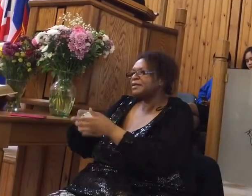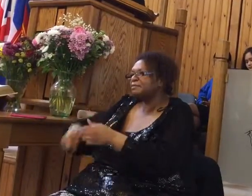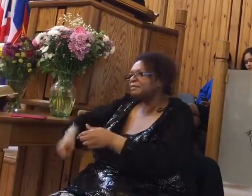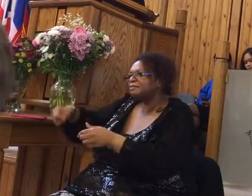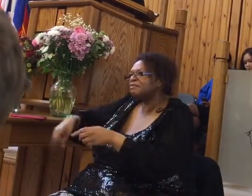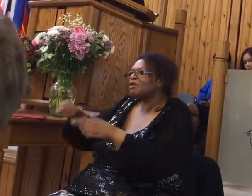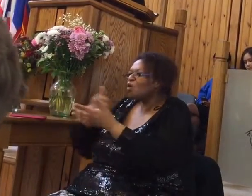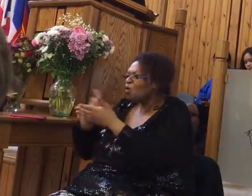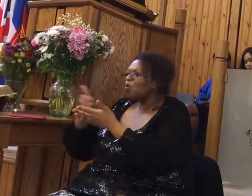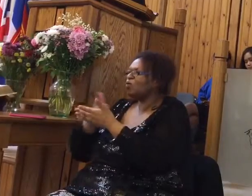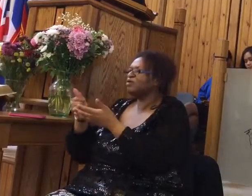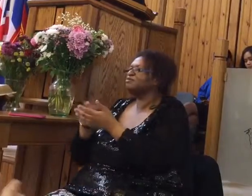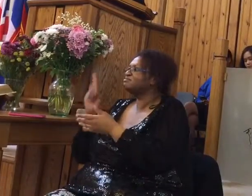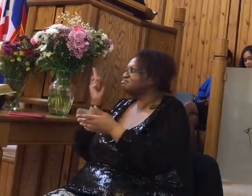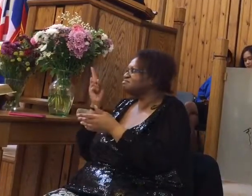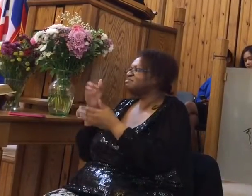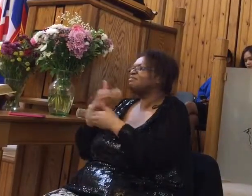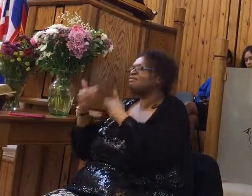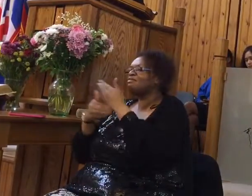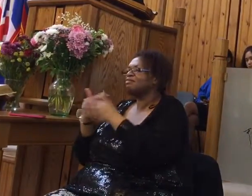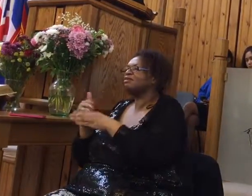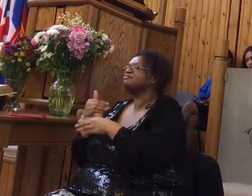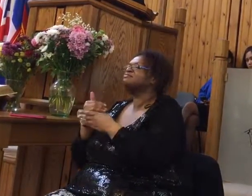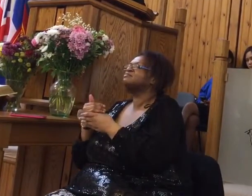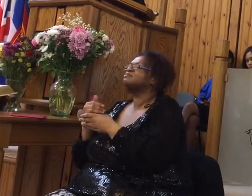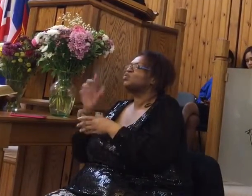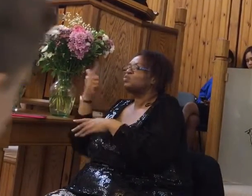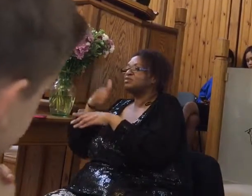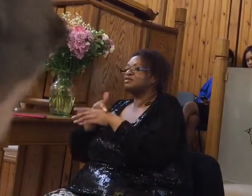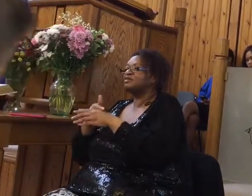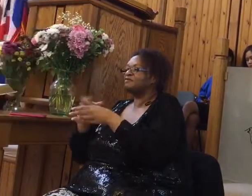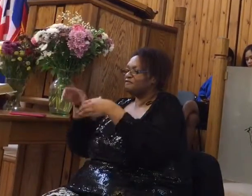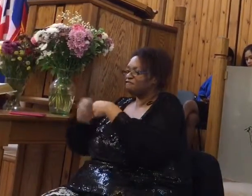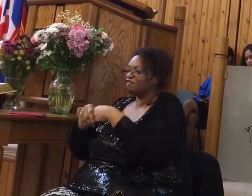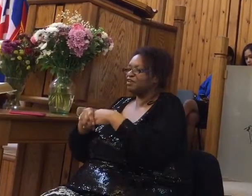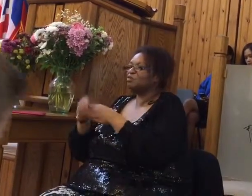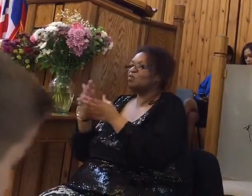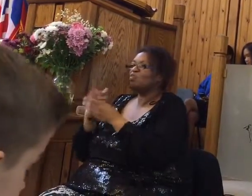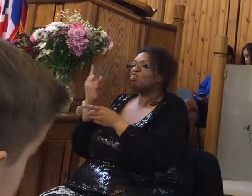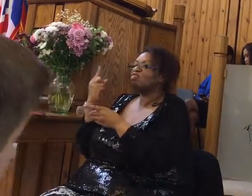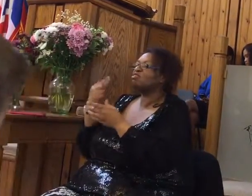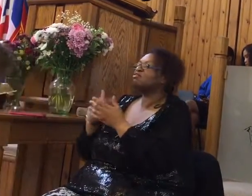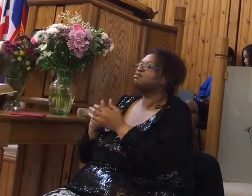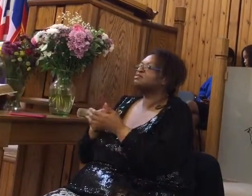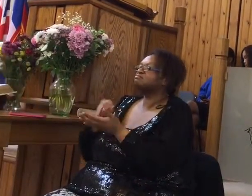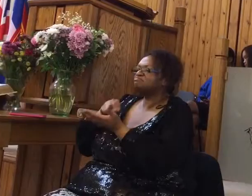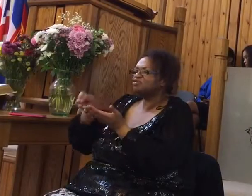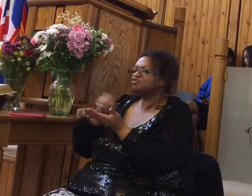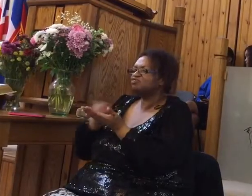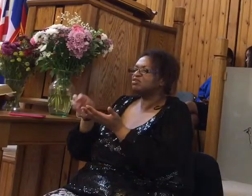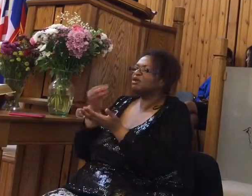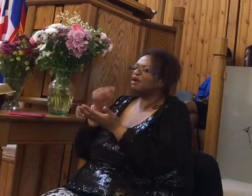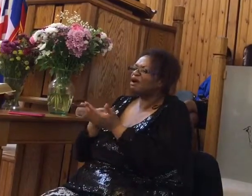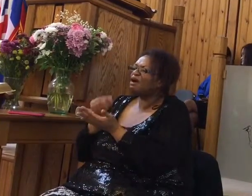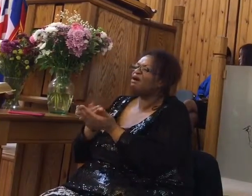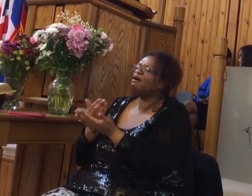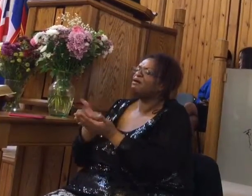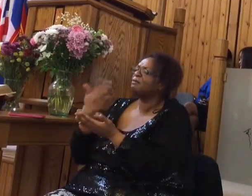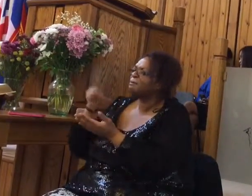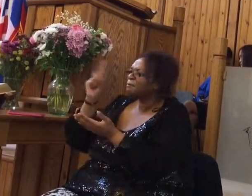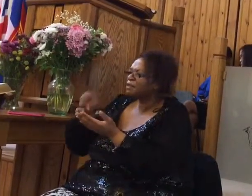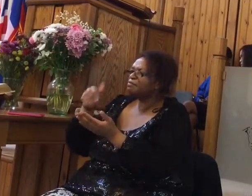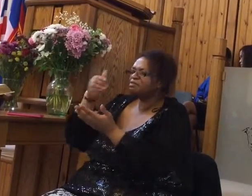and with one of my friends, and it was the people on the streets, you know, people on the road who will be begging for money.